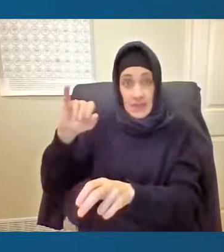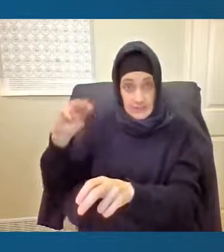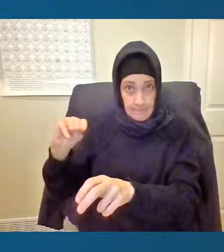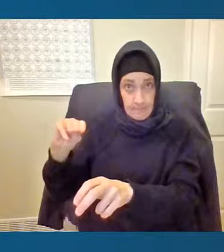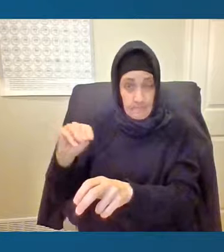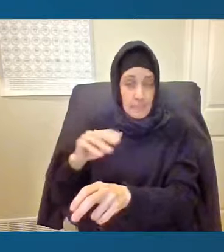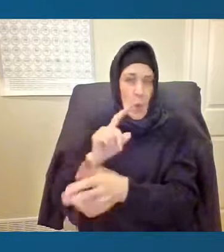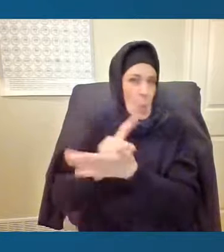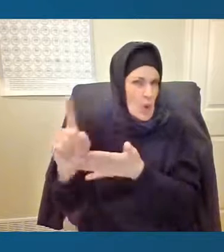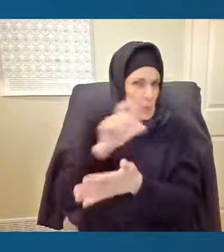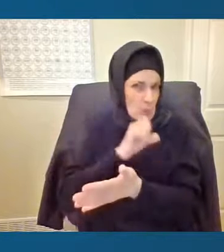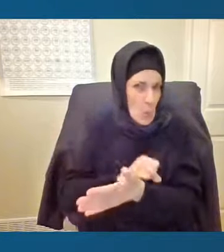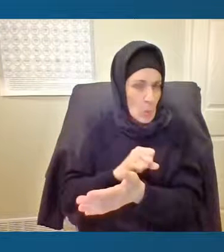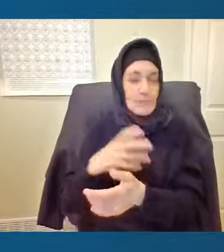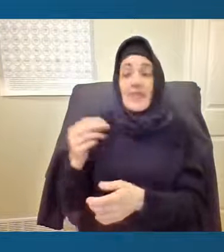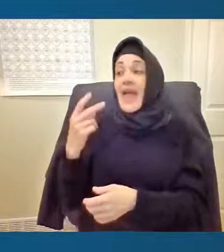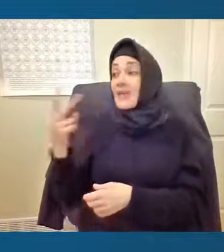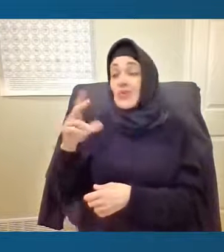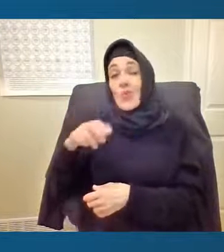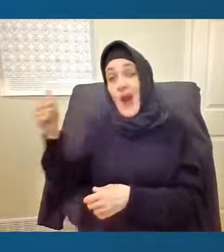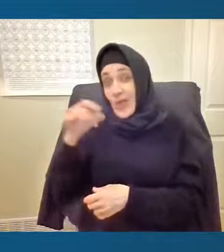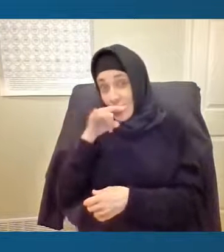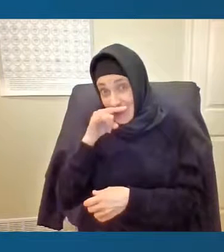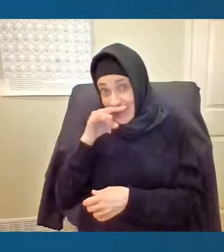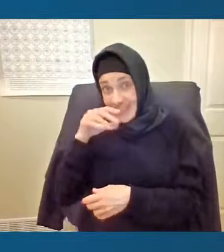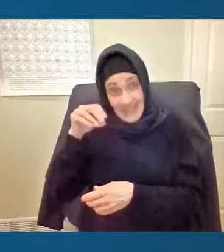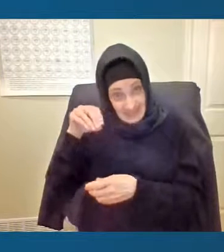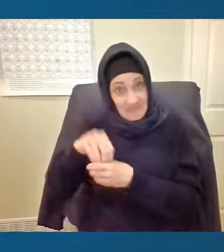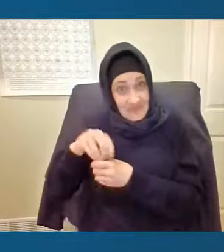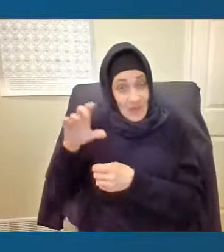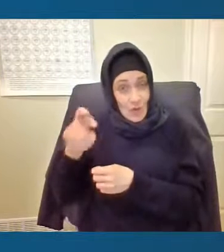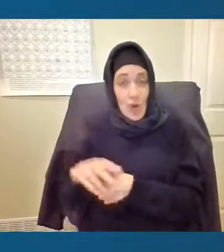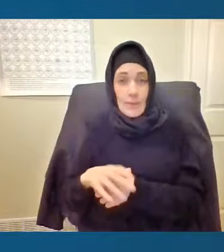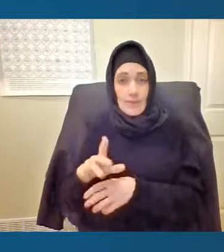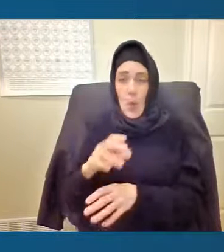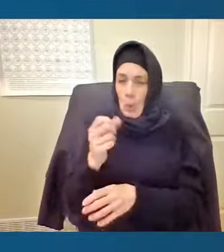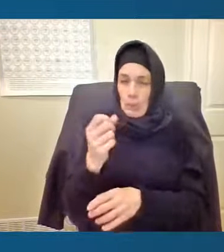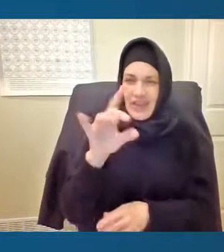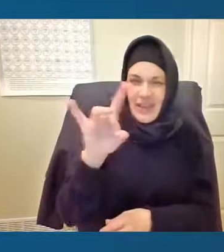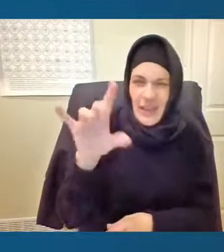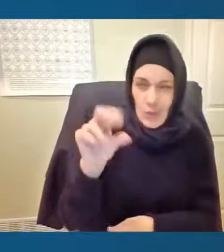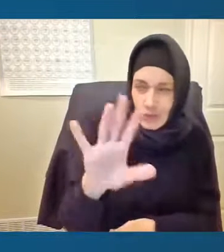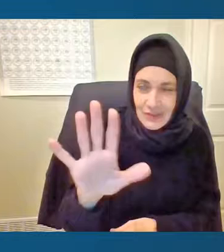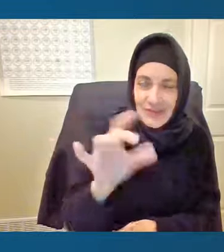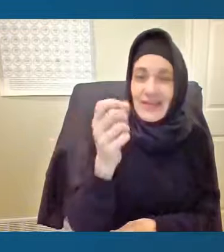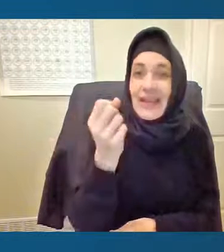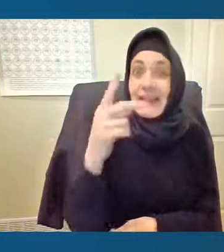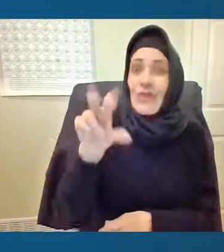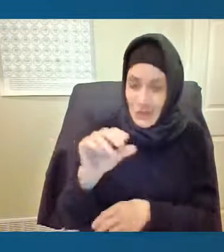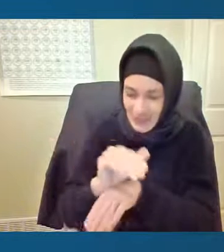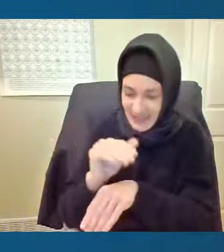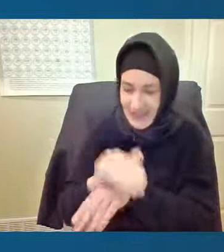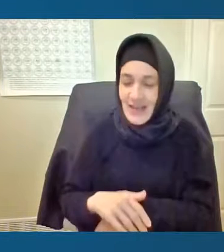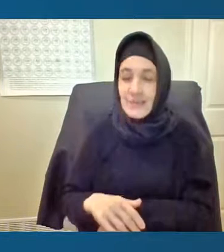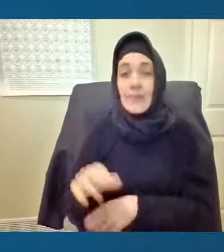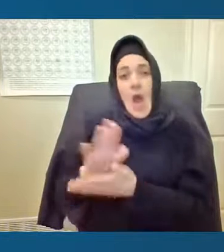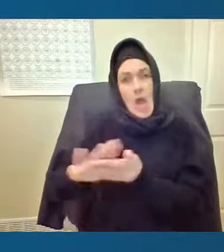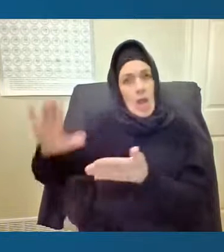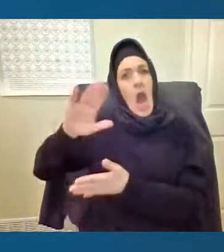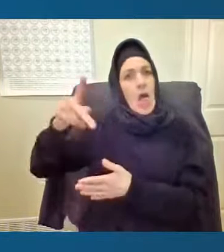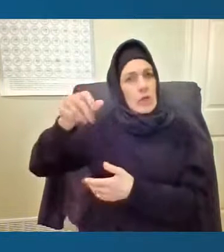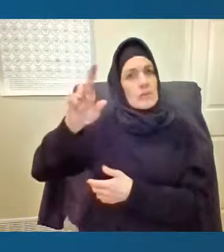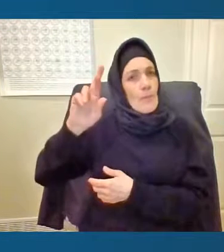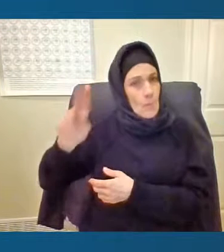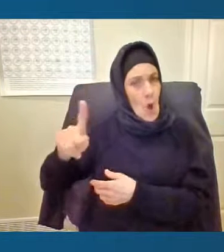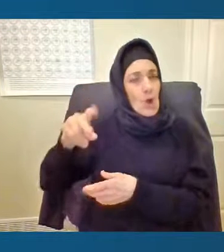too, in their car seats. We're sitting at a red light, 11:30 at night, right? College Park, Maryland. All of a sudden, he's asking me a question about